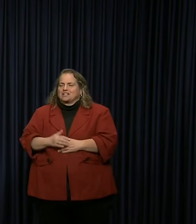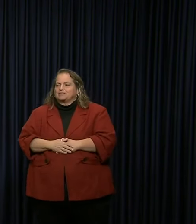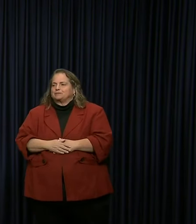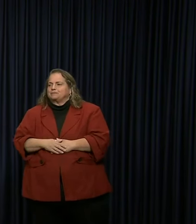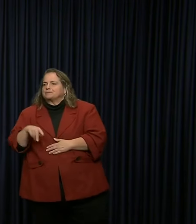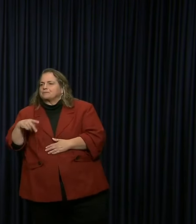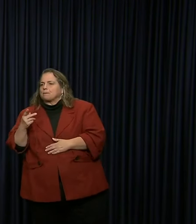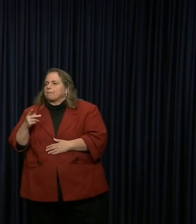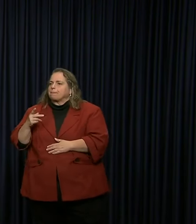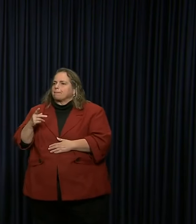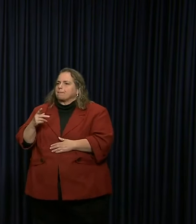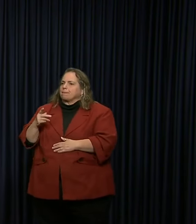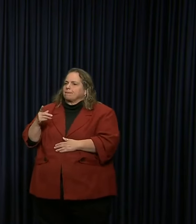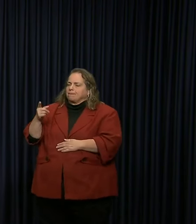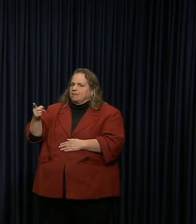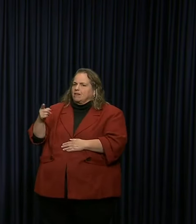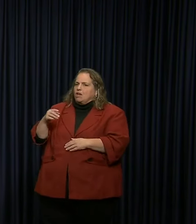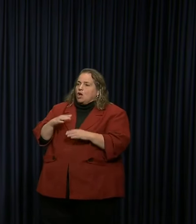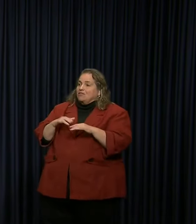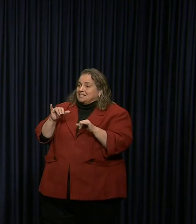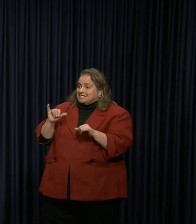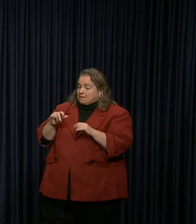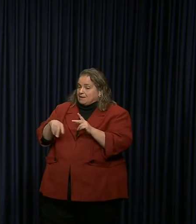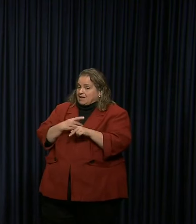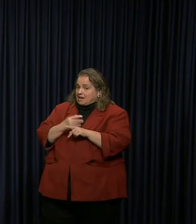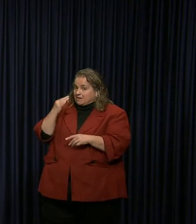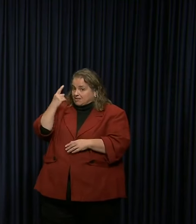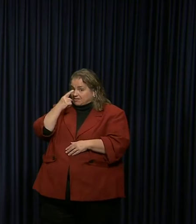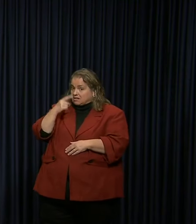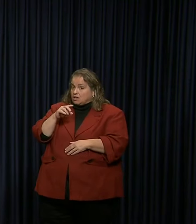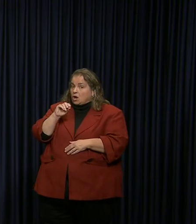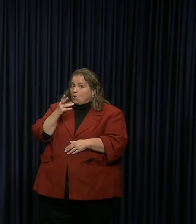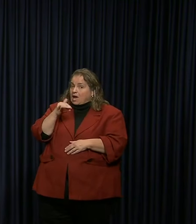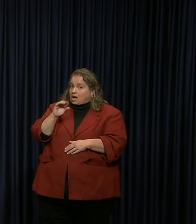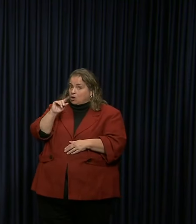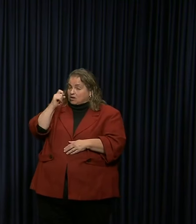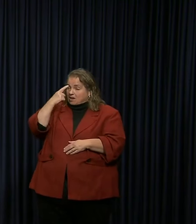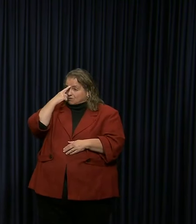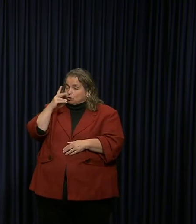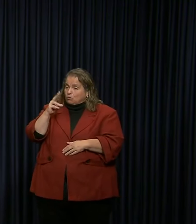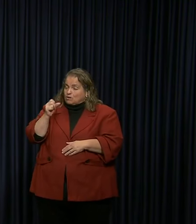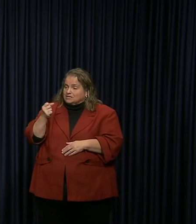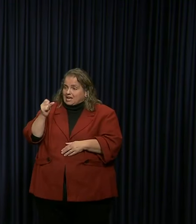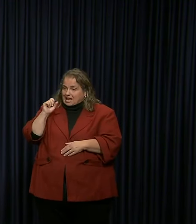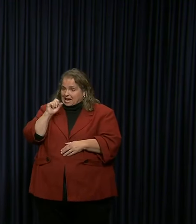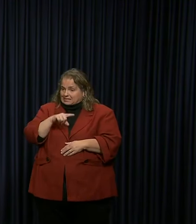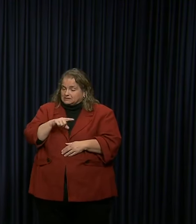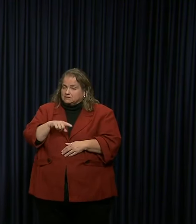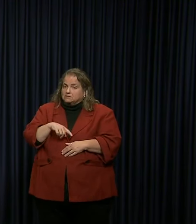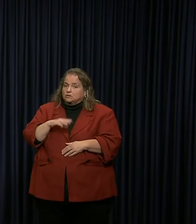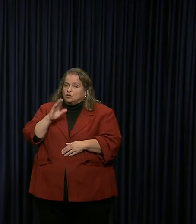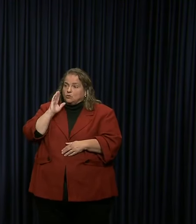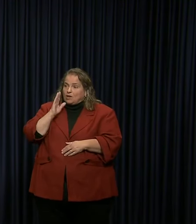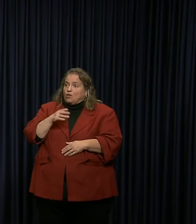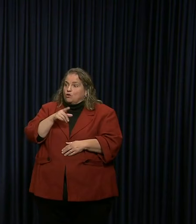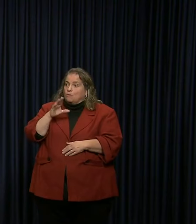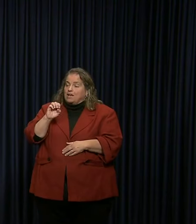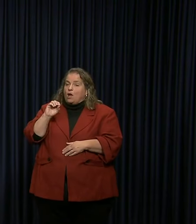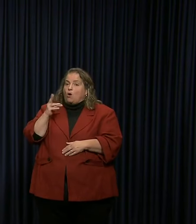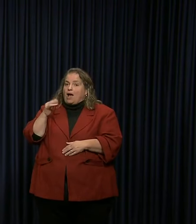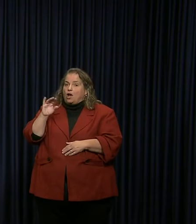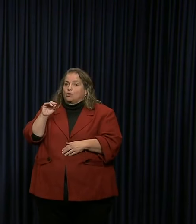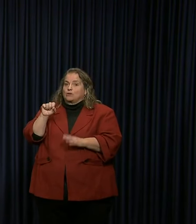Phil. On that same kind of thinking here, the Ohio governor was asked about will there be Ohio State football with